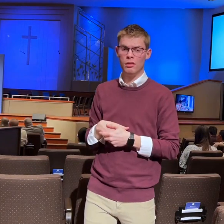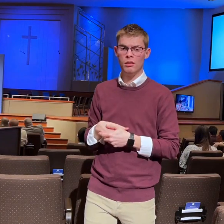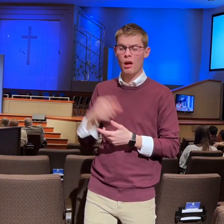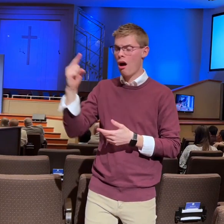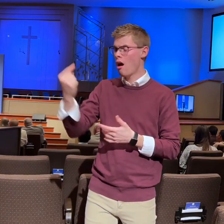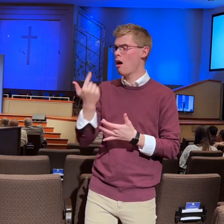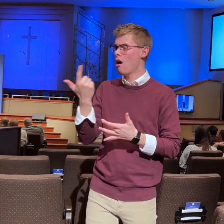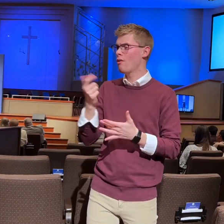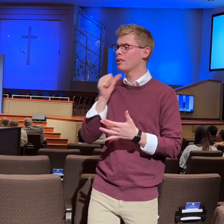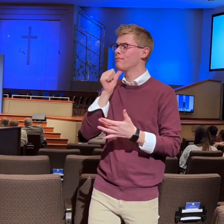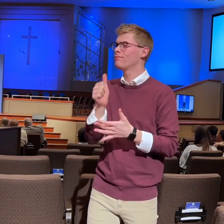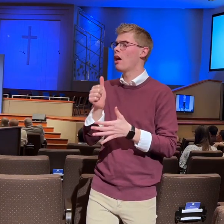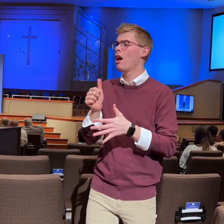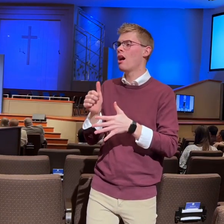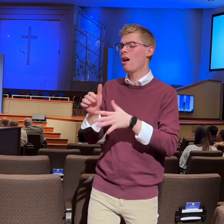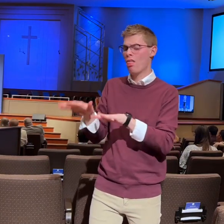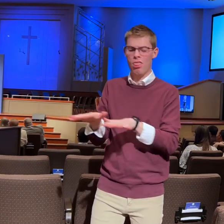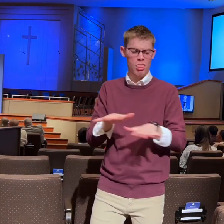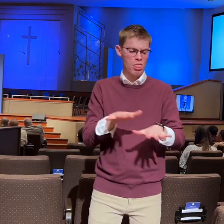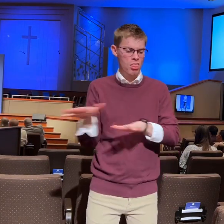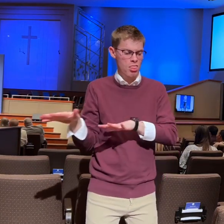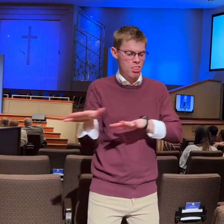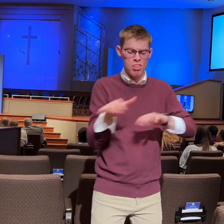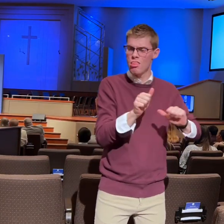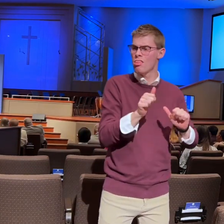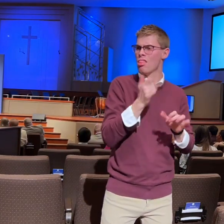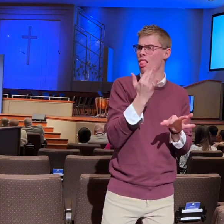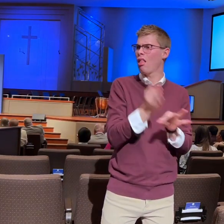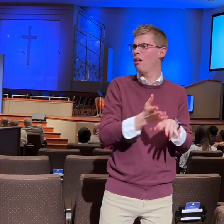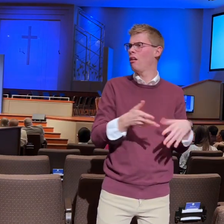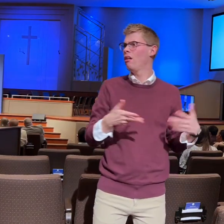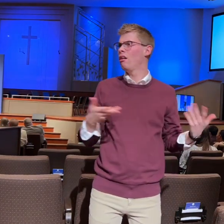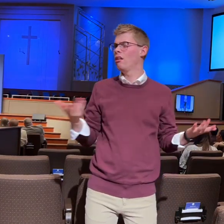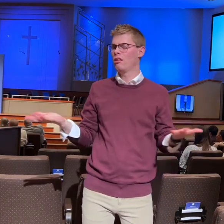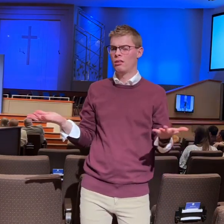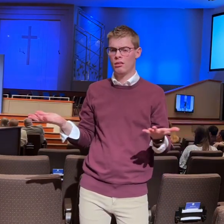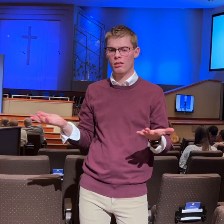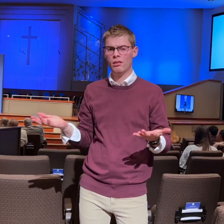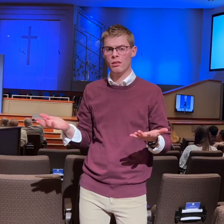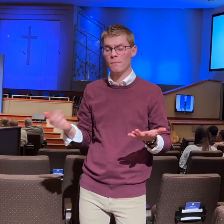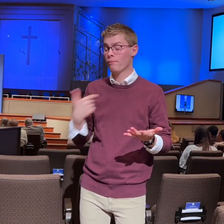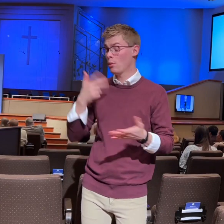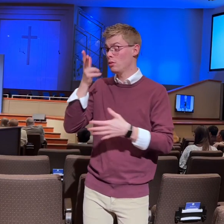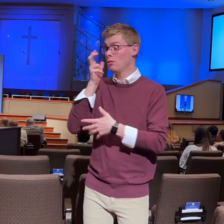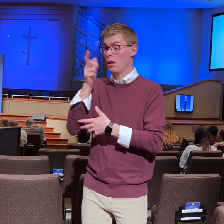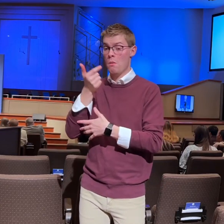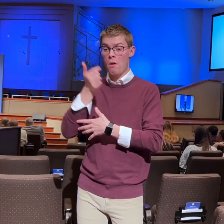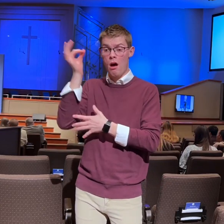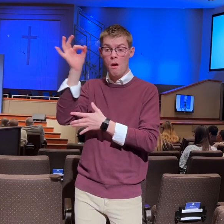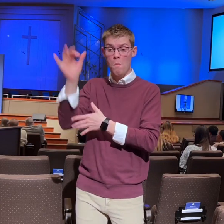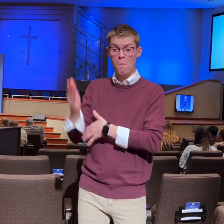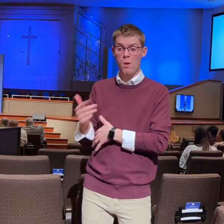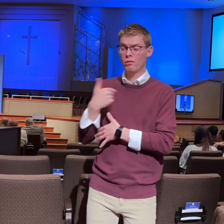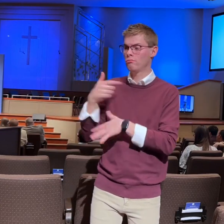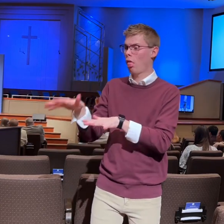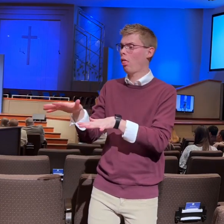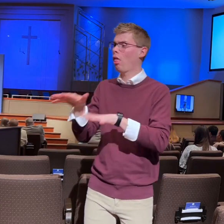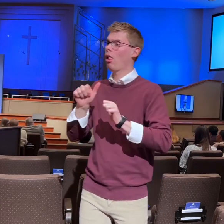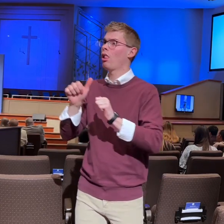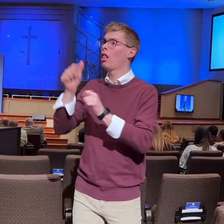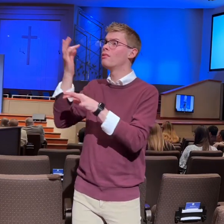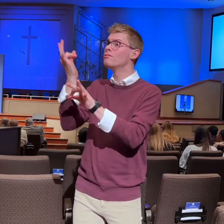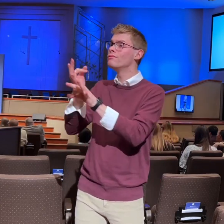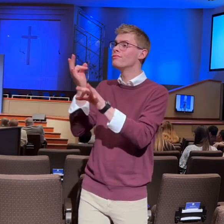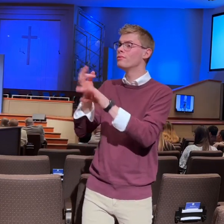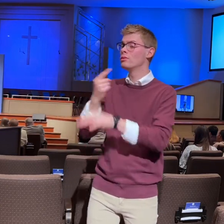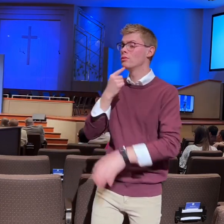And what I want you to understand is when you hear about a preacher or a songwriter or whatever who left their faith, what you ought to say